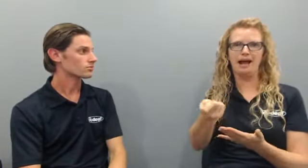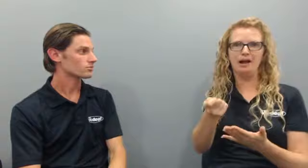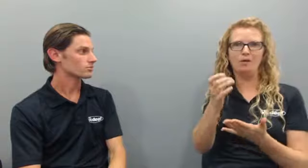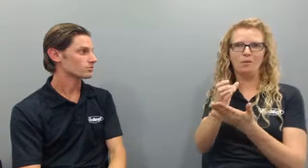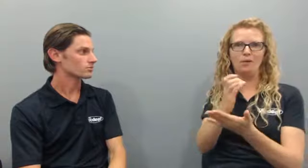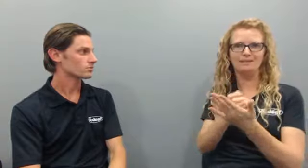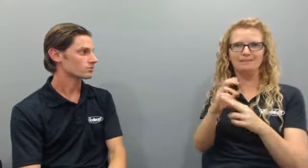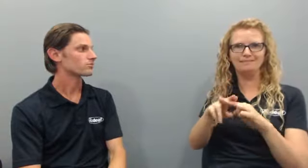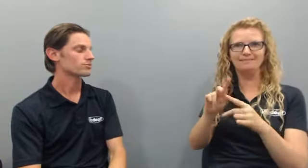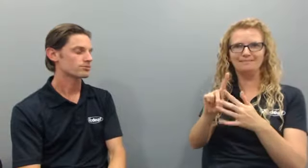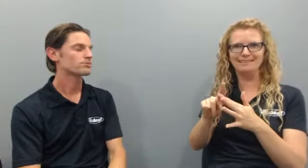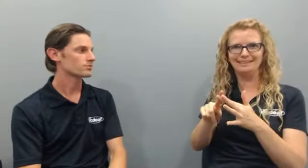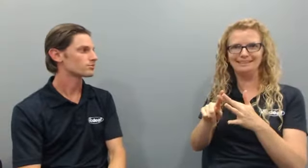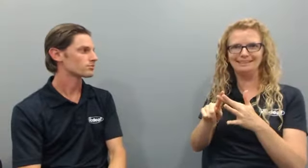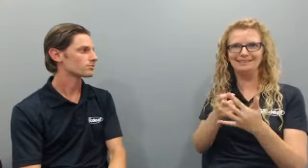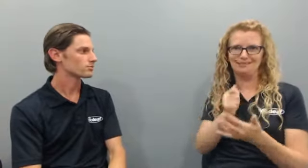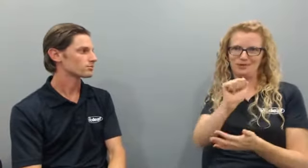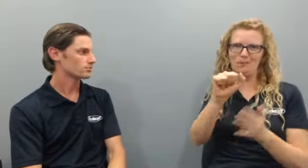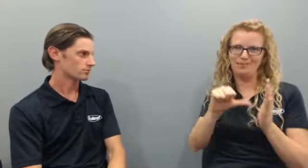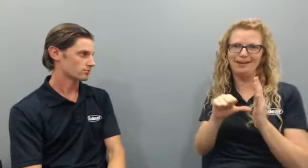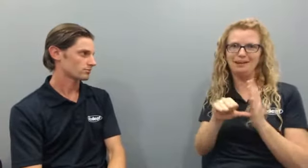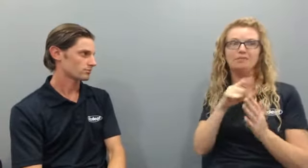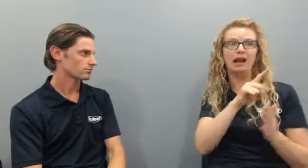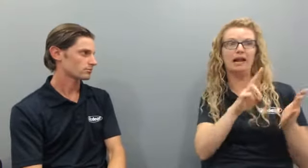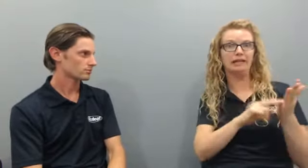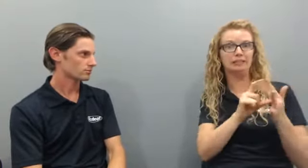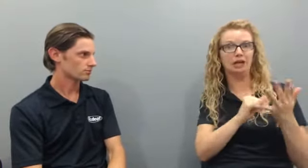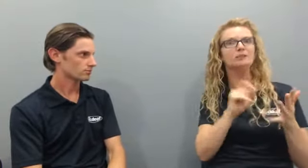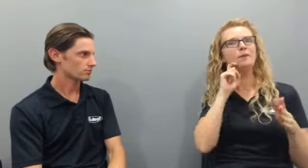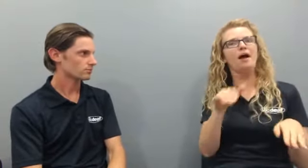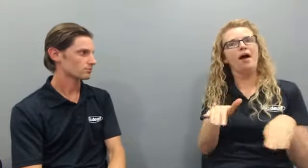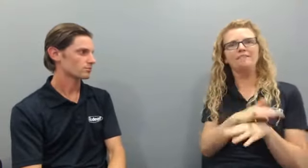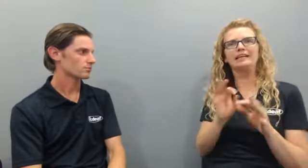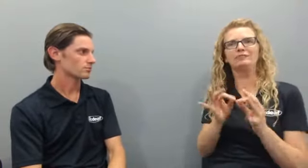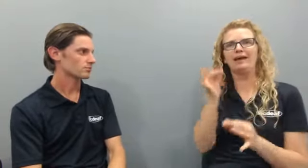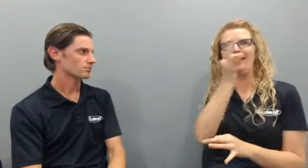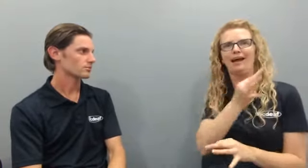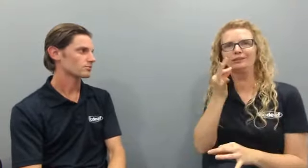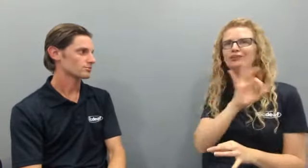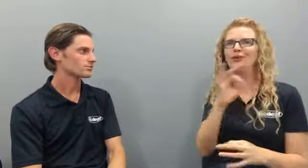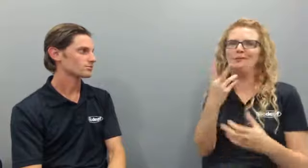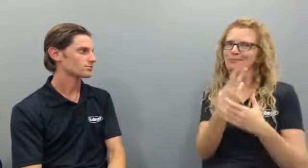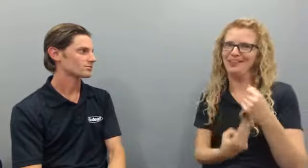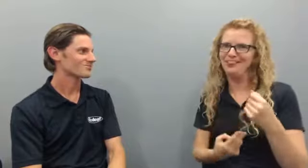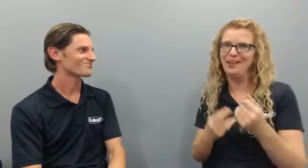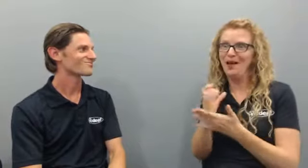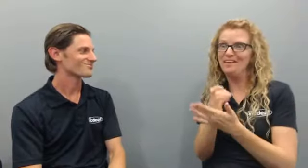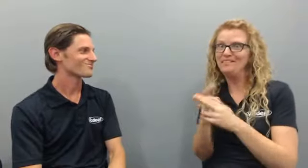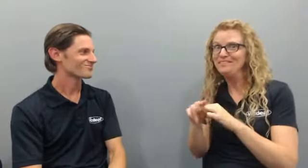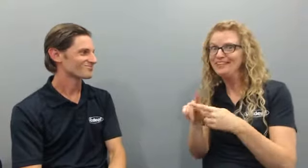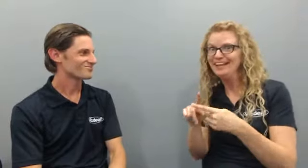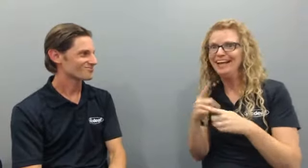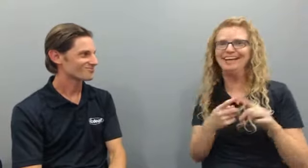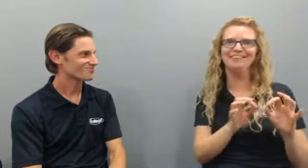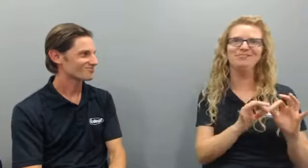And community courses, now you do still need to pay for the fees. That is still your responsibility, but the NDIS will pay for the